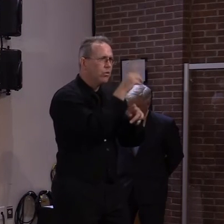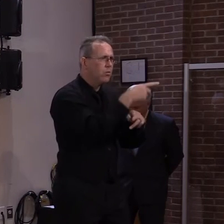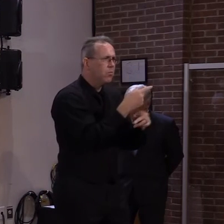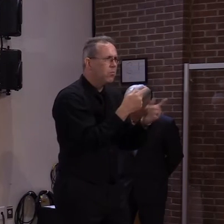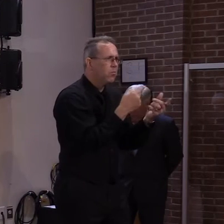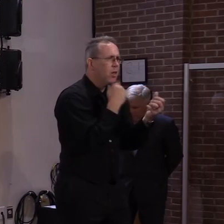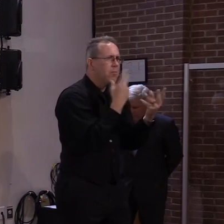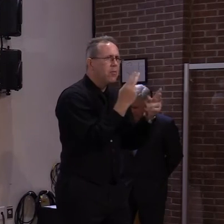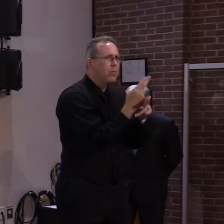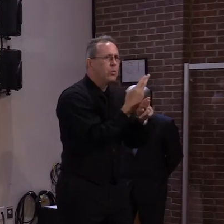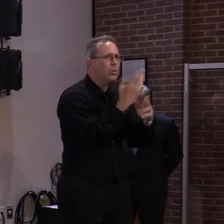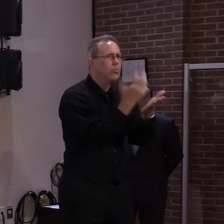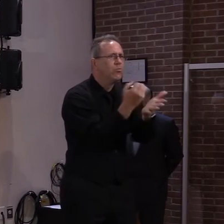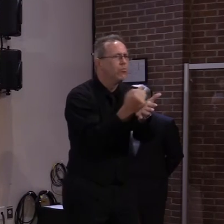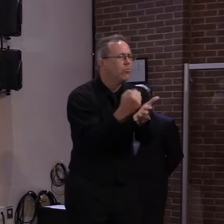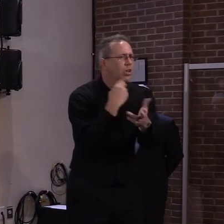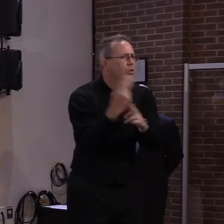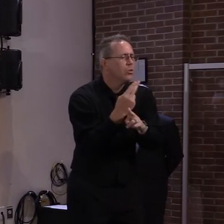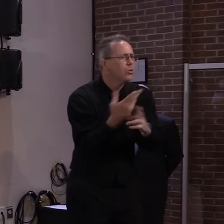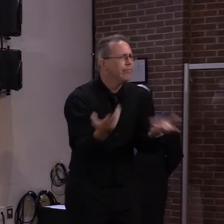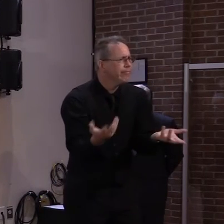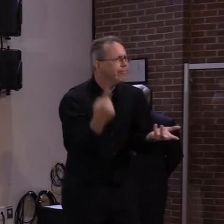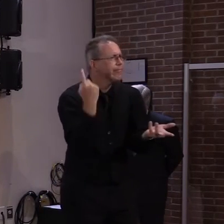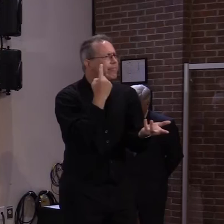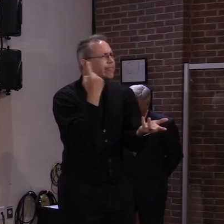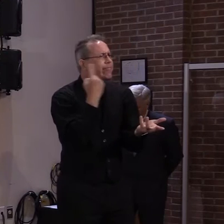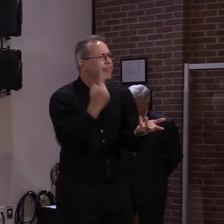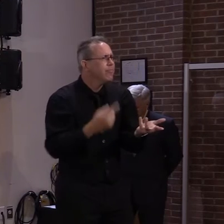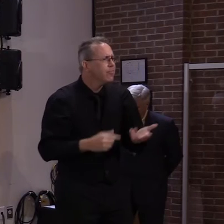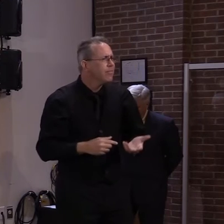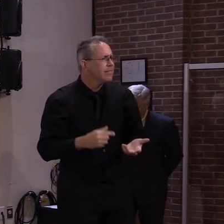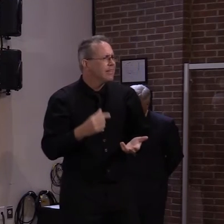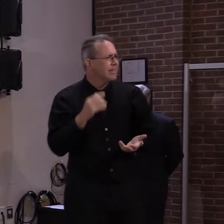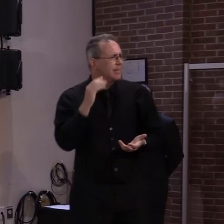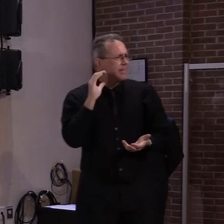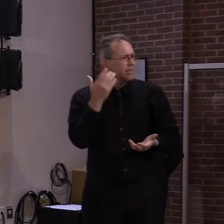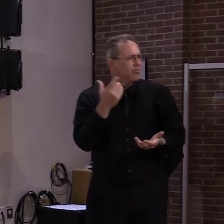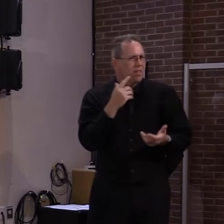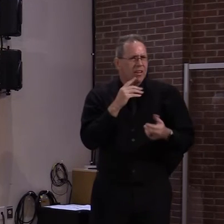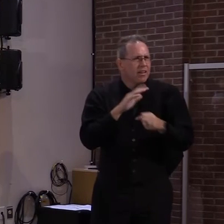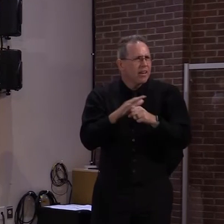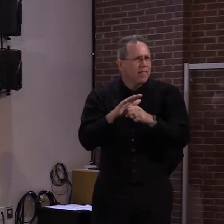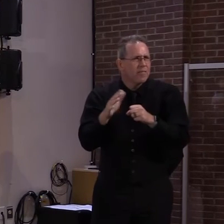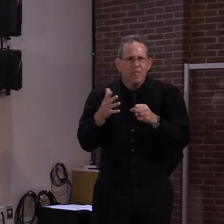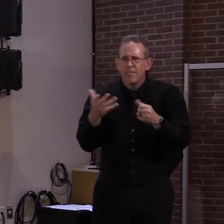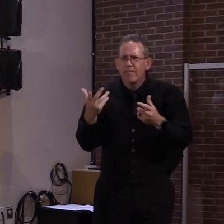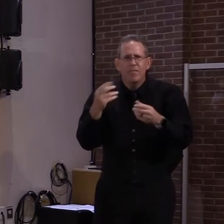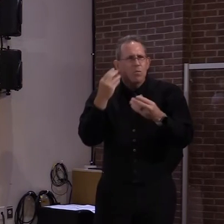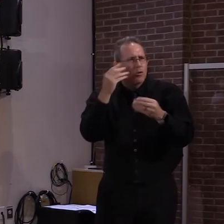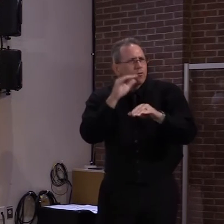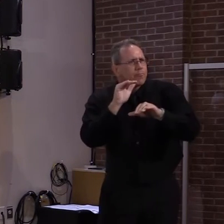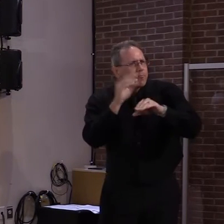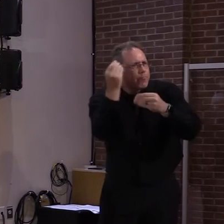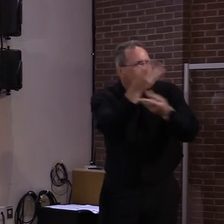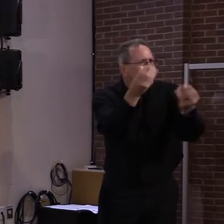where maybe there's a lack of information, why the state of Vermont would be